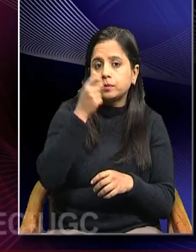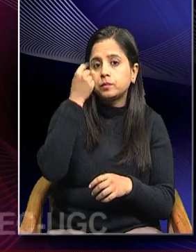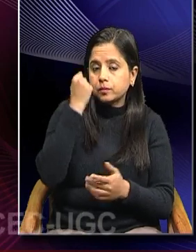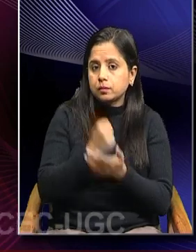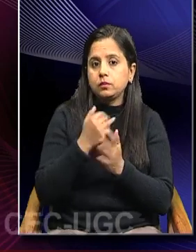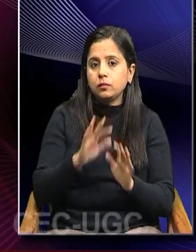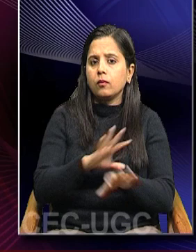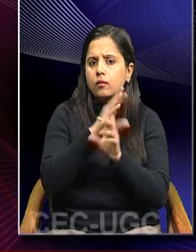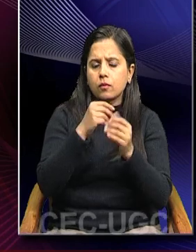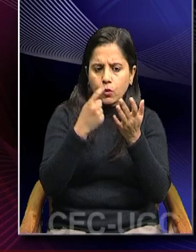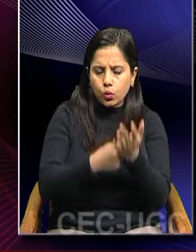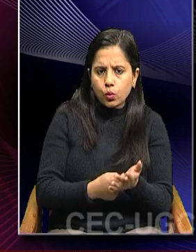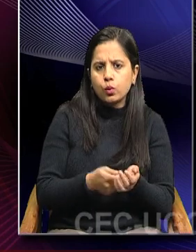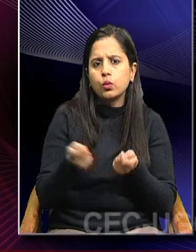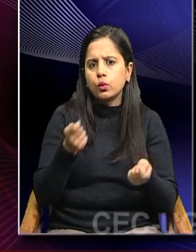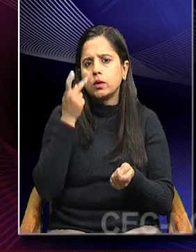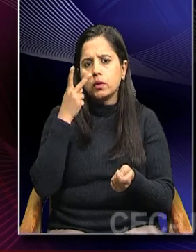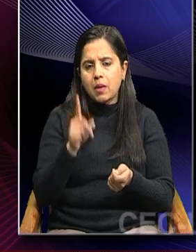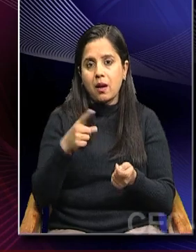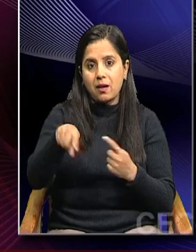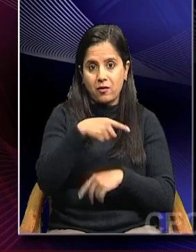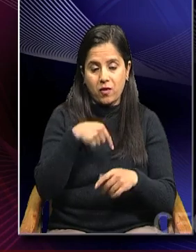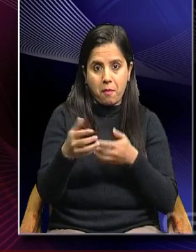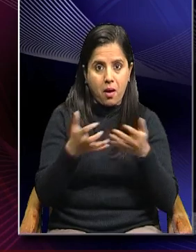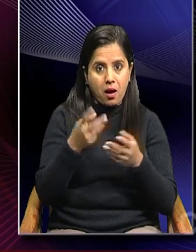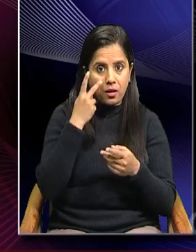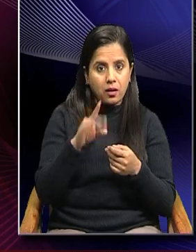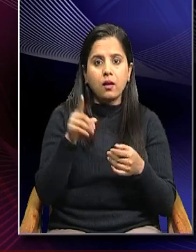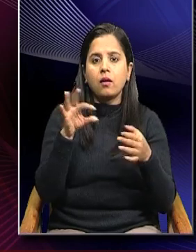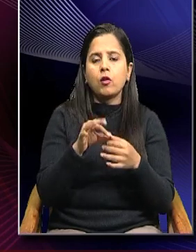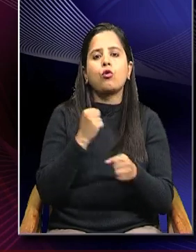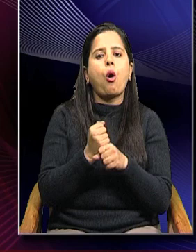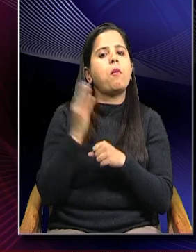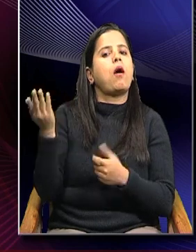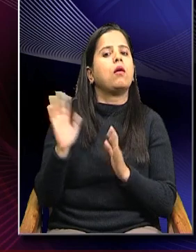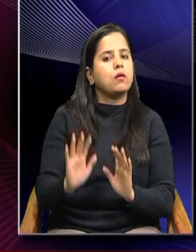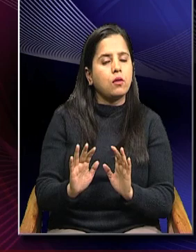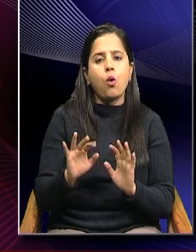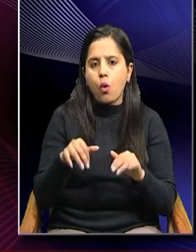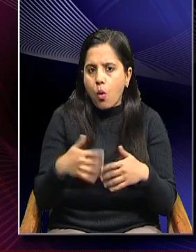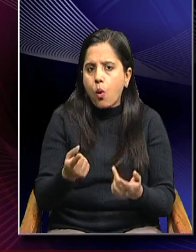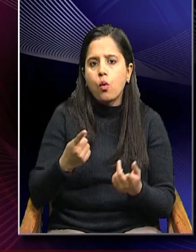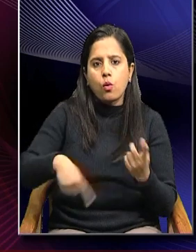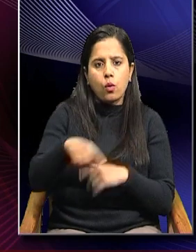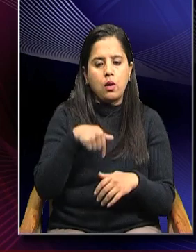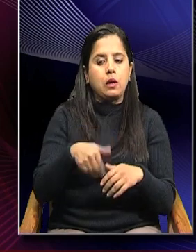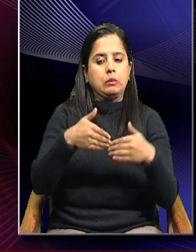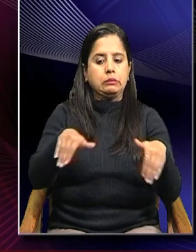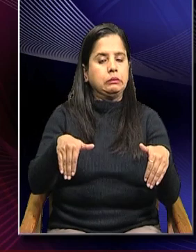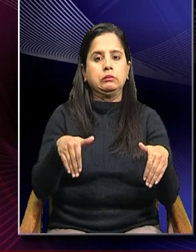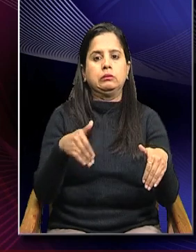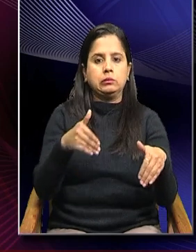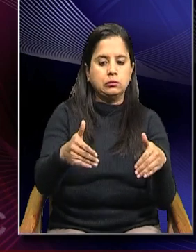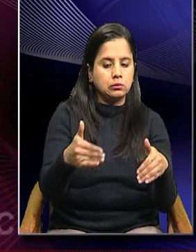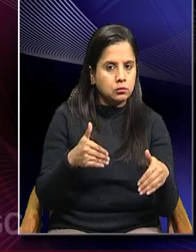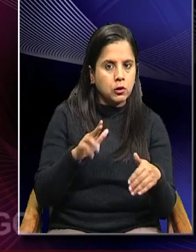all those rules and regulations when I am going to deal with the market which belongs to government. Or I am going to cross the boundary and I am going to deal